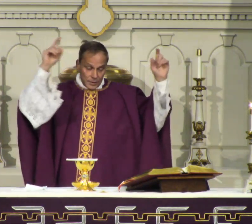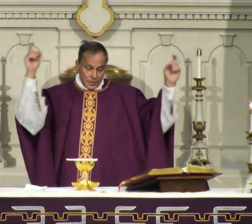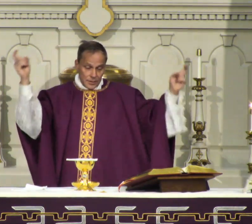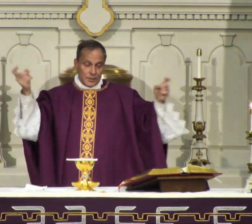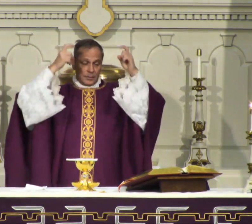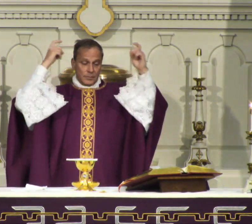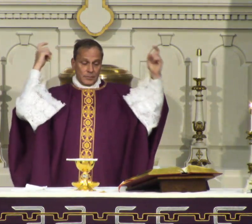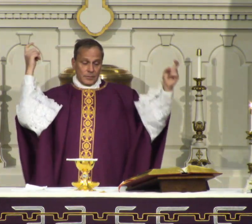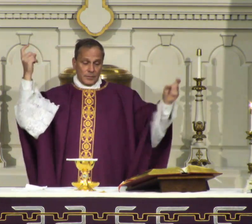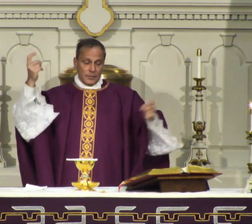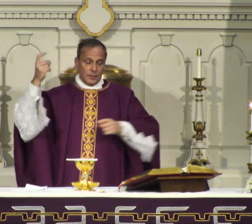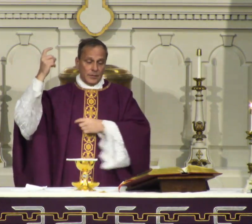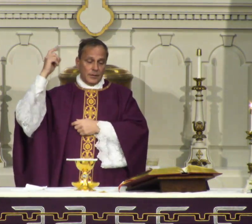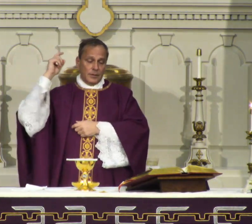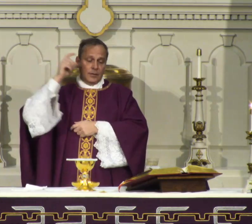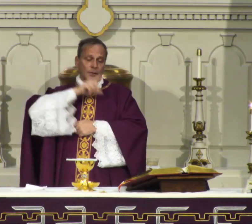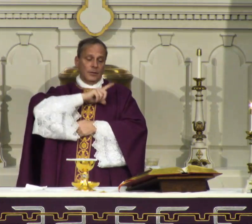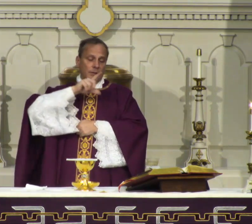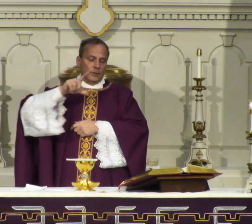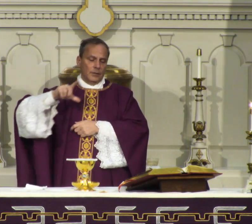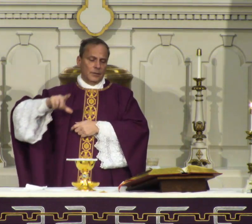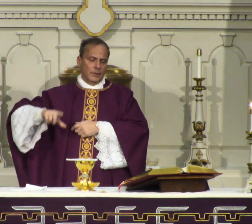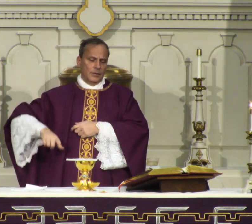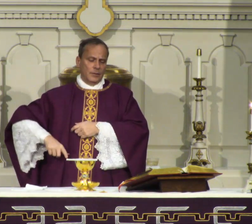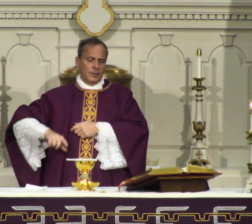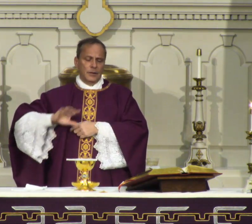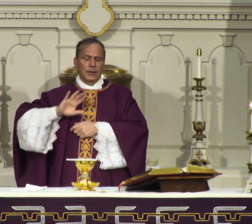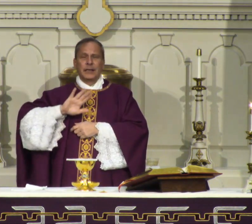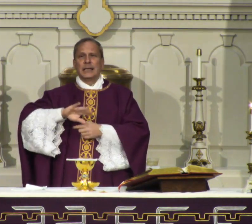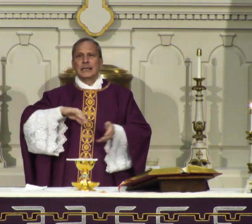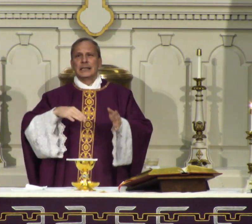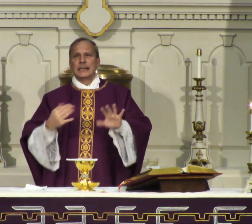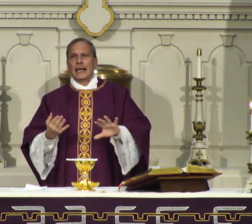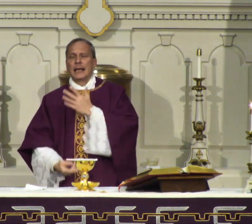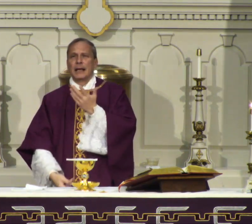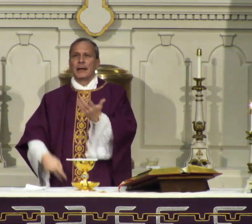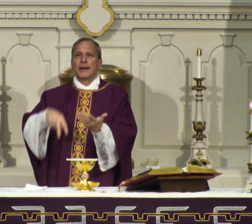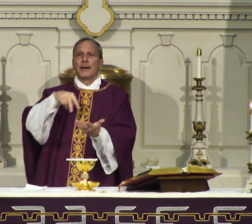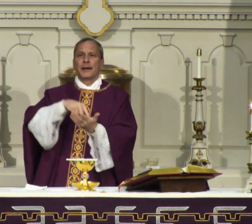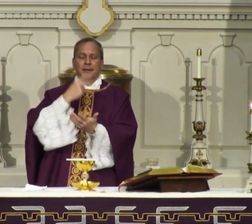Therefore, as we celebrate the memorial of his death and resurrection,